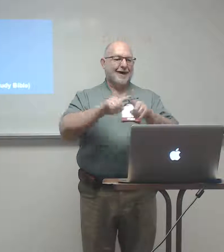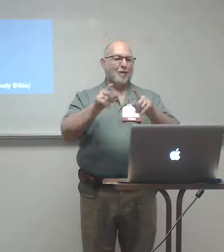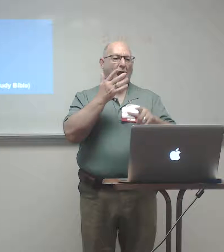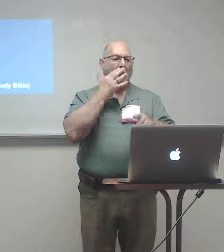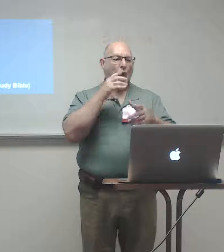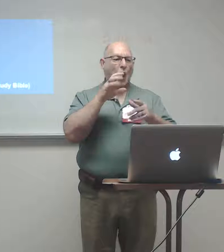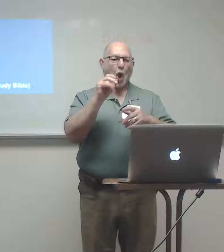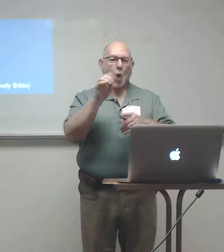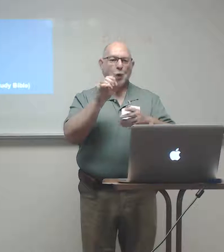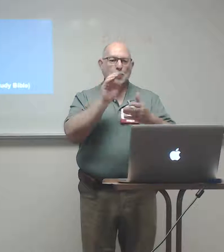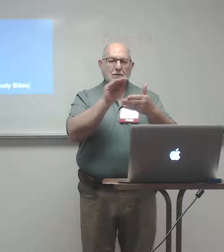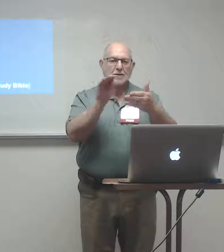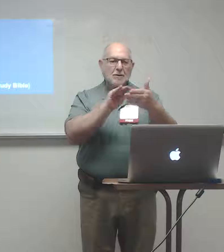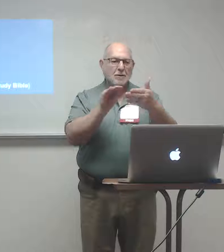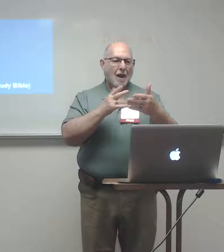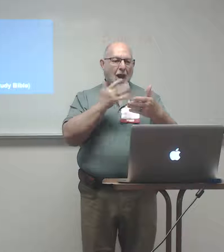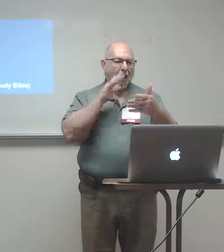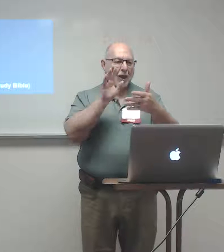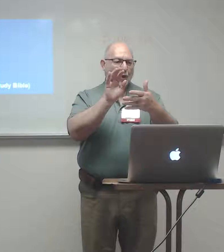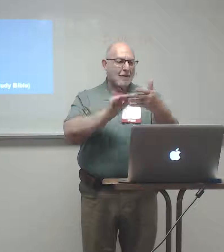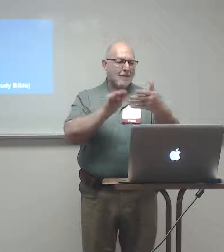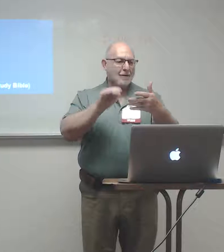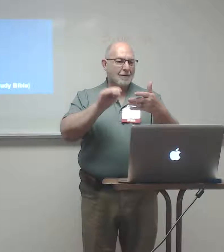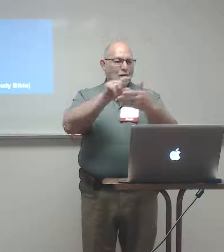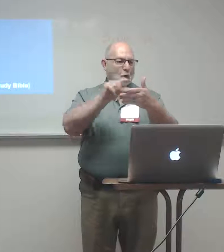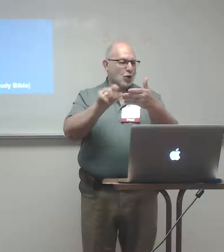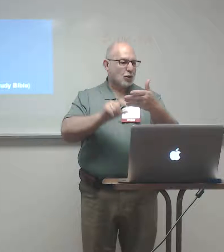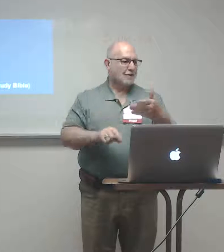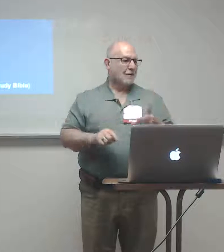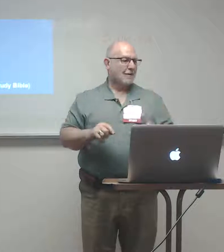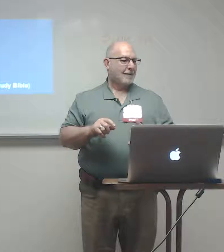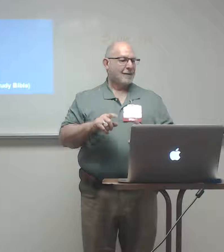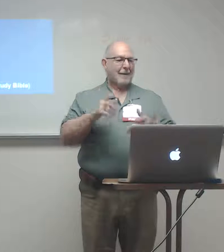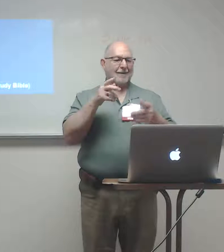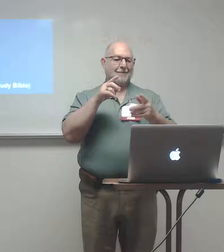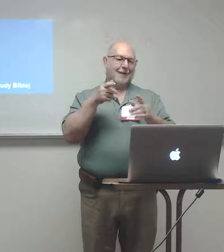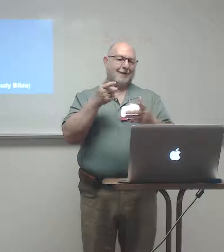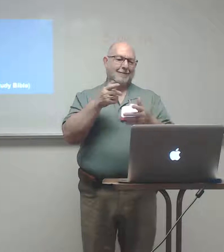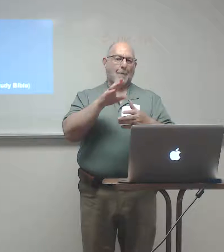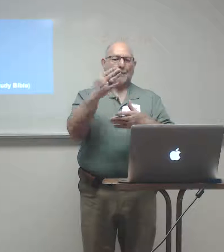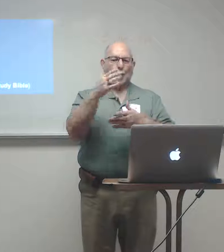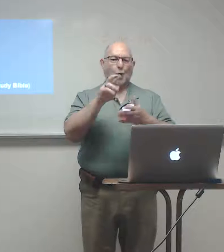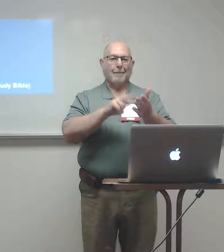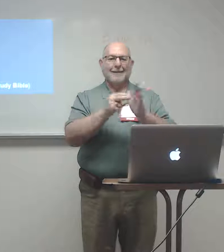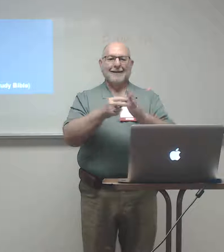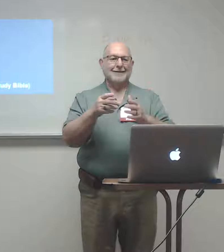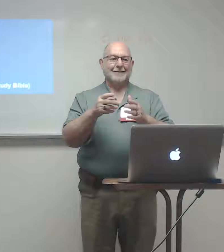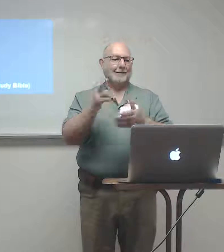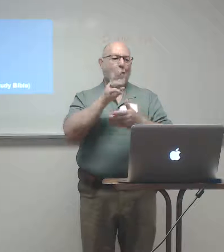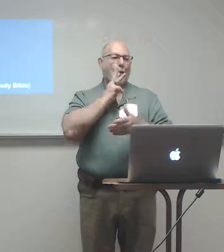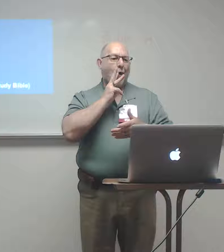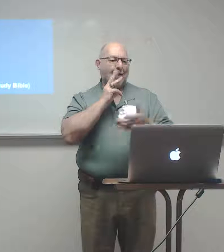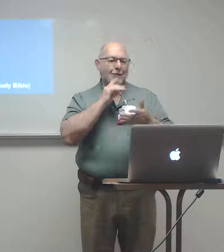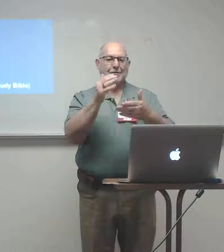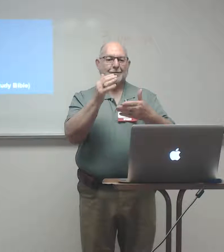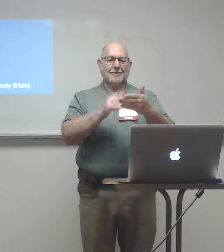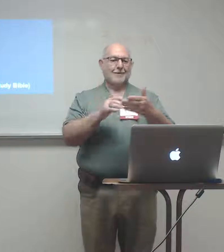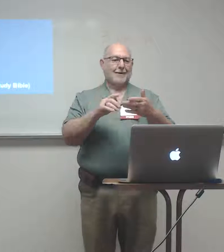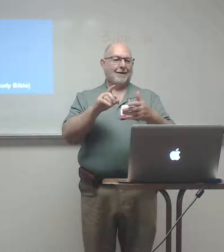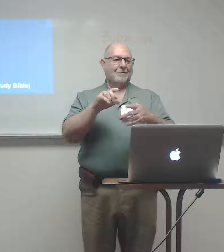there. You know, sometimes you have different ones that are color coded, particular verses. You know, like blue will mean something